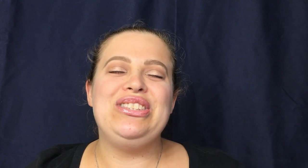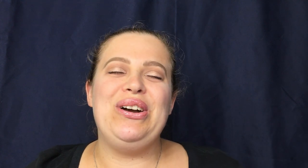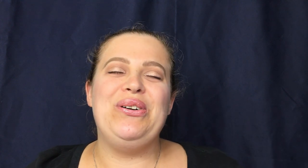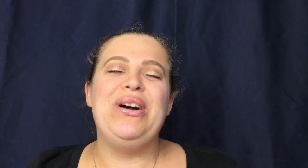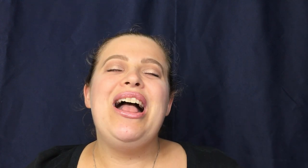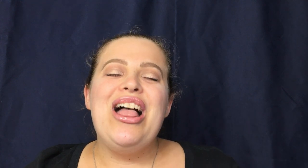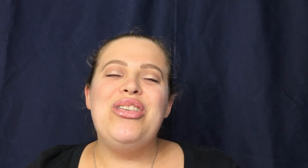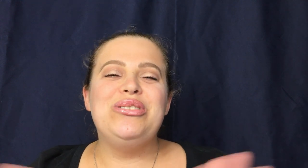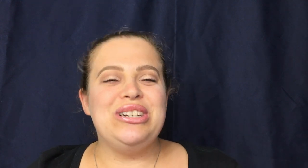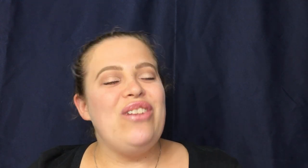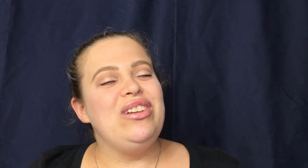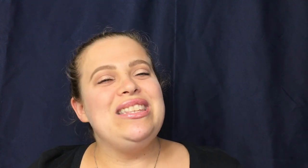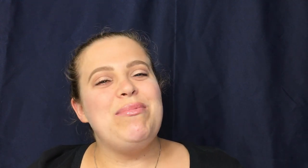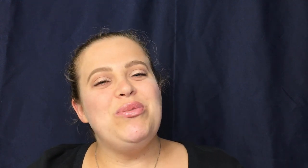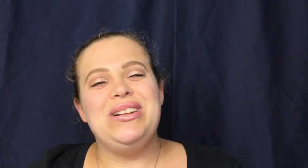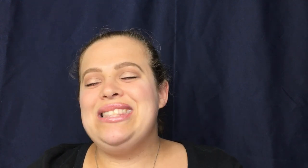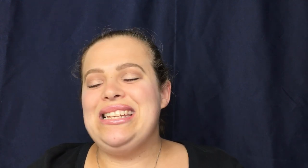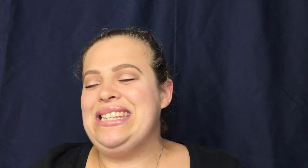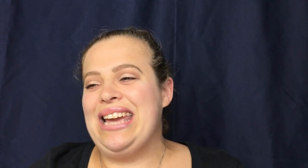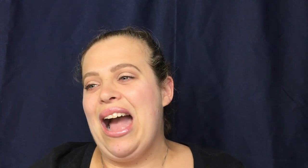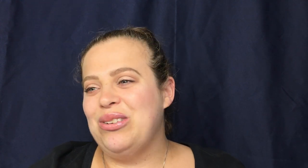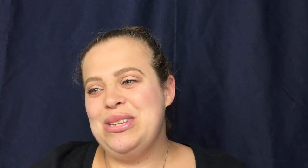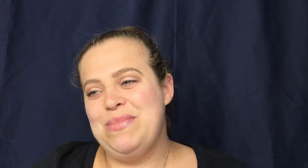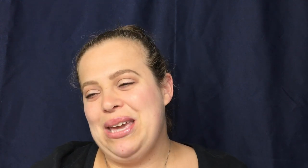So those are definitely some of the ones that stick out to me.